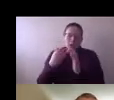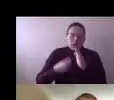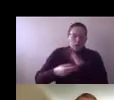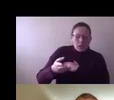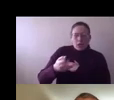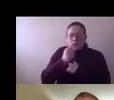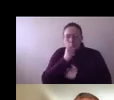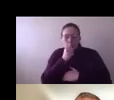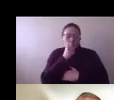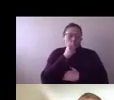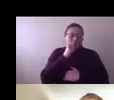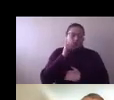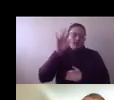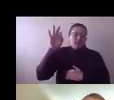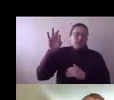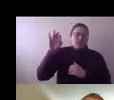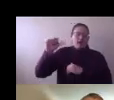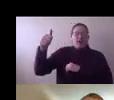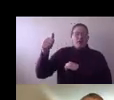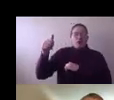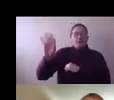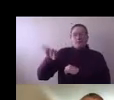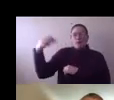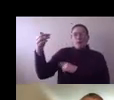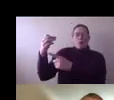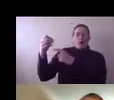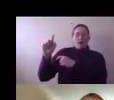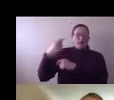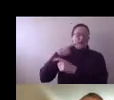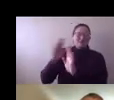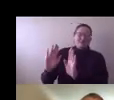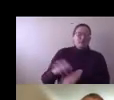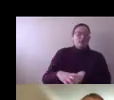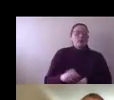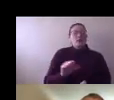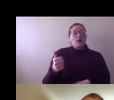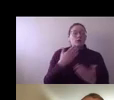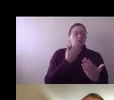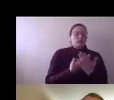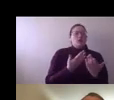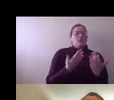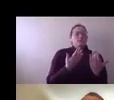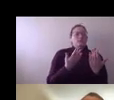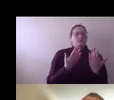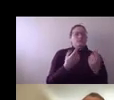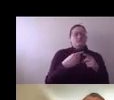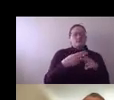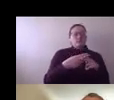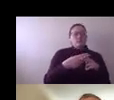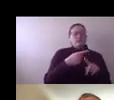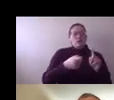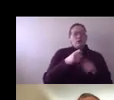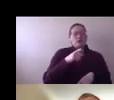So there's a well-known book by Iris Chang. It's called A Thread of the Silk Worm. which is still the best